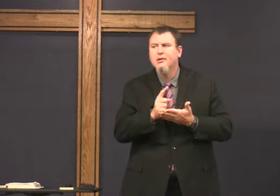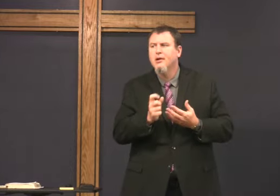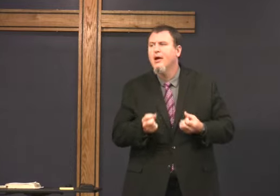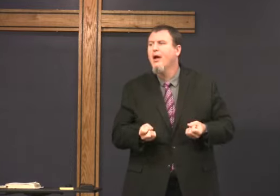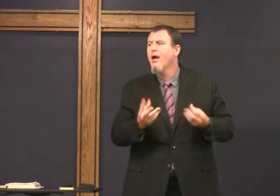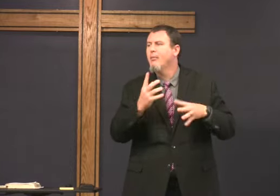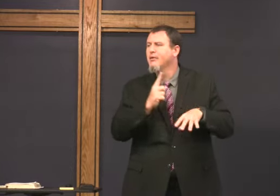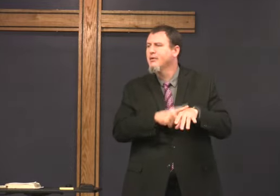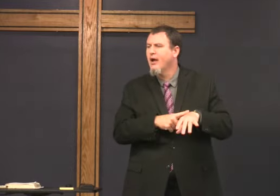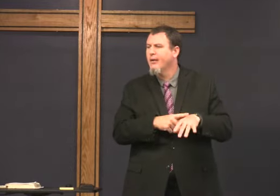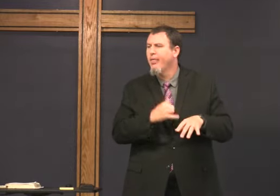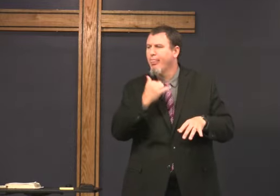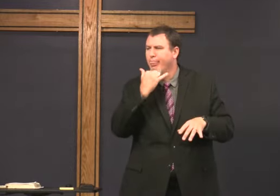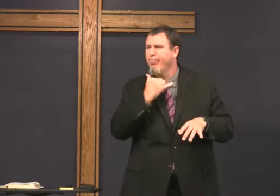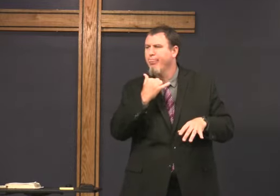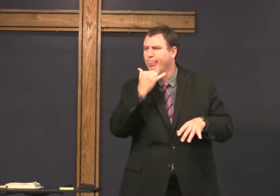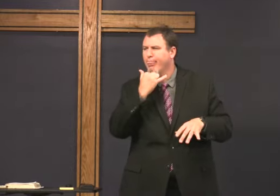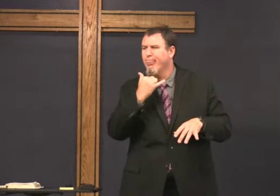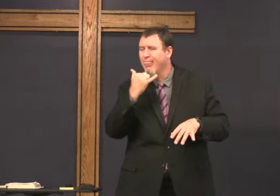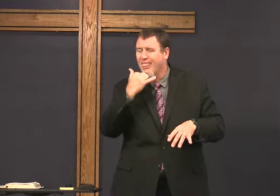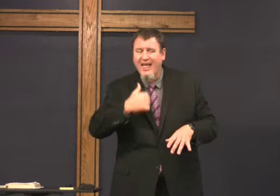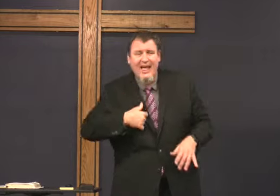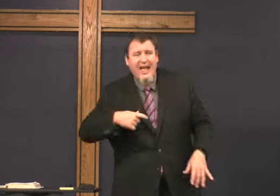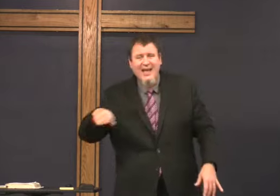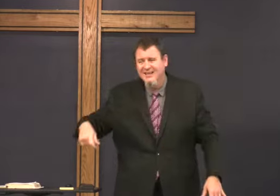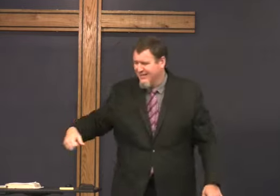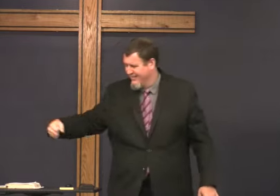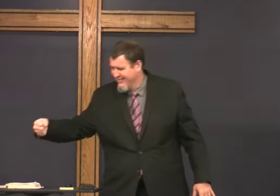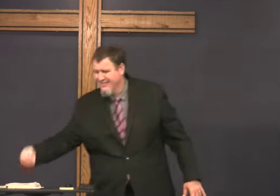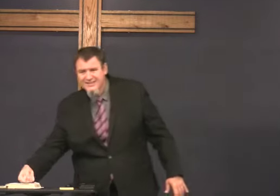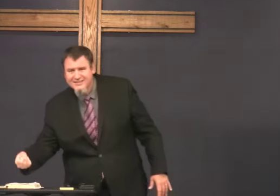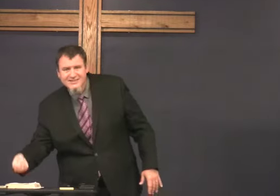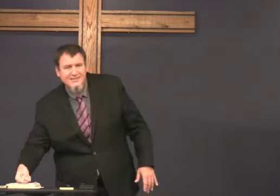But then you go the week with so many mistakes,